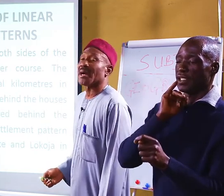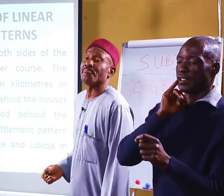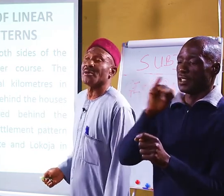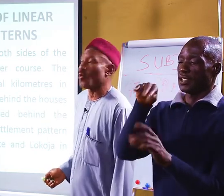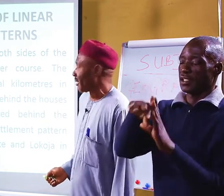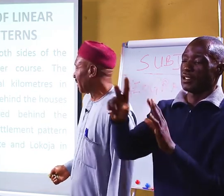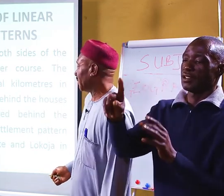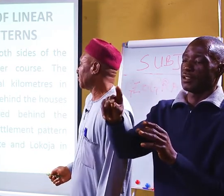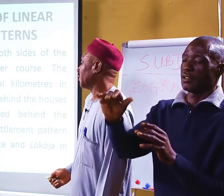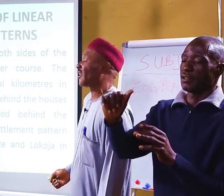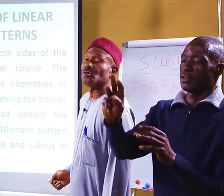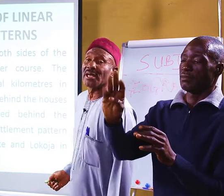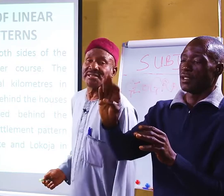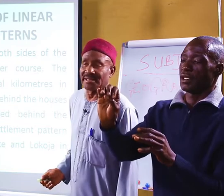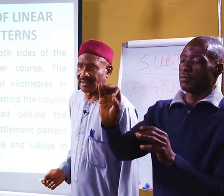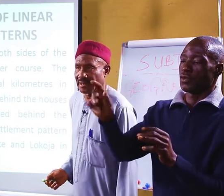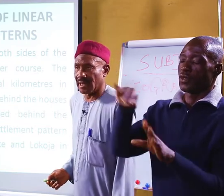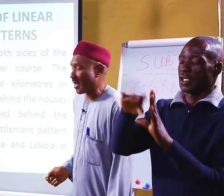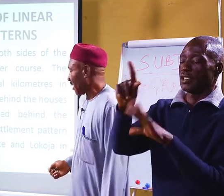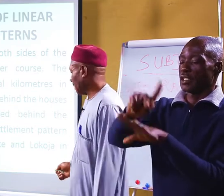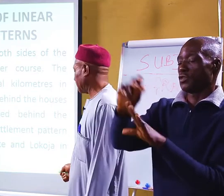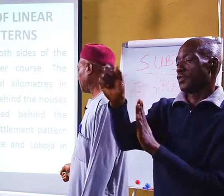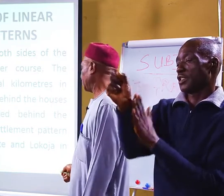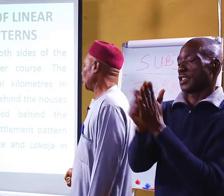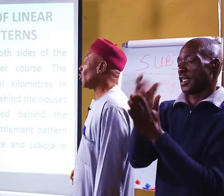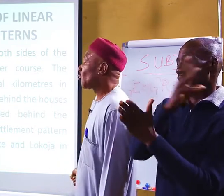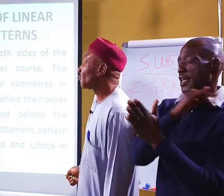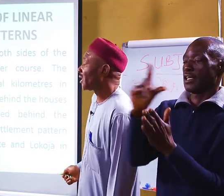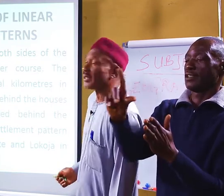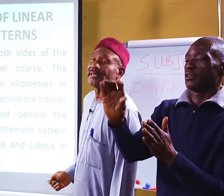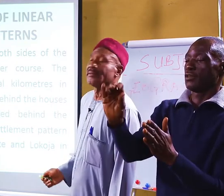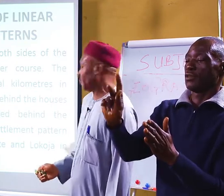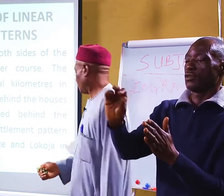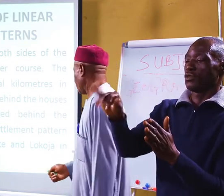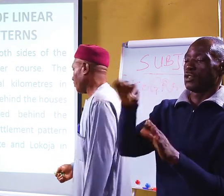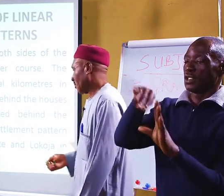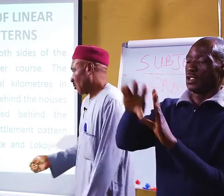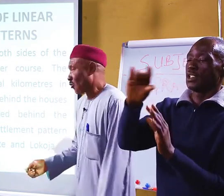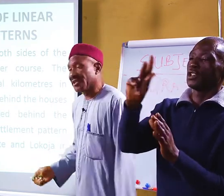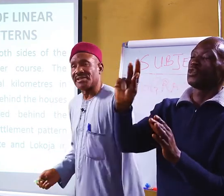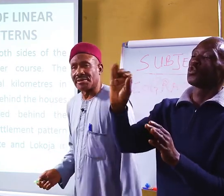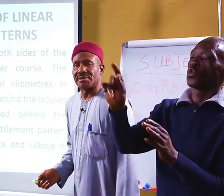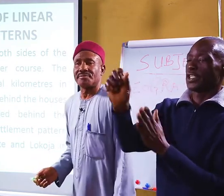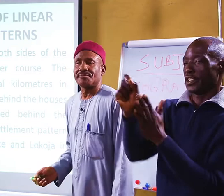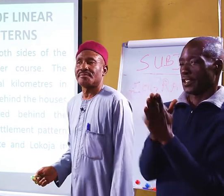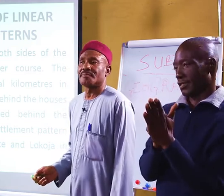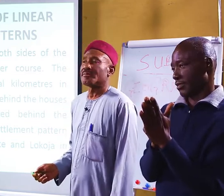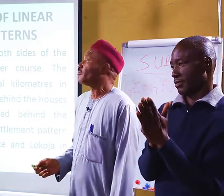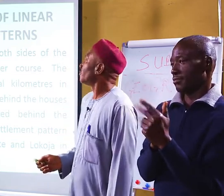is Pambegwa in Kaduna State and Lokoja in Kogi